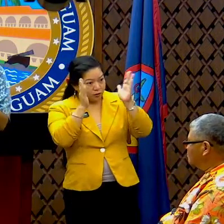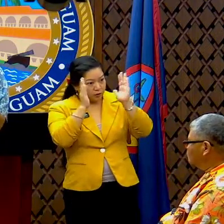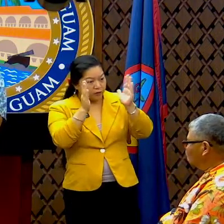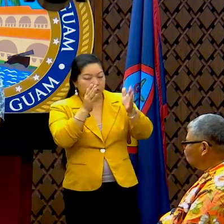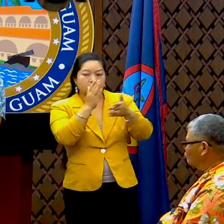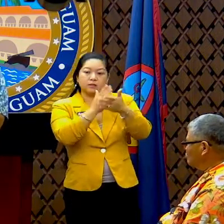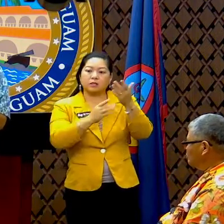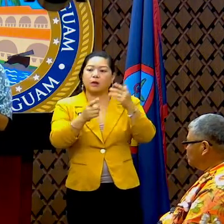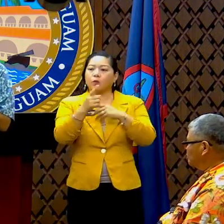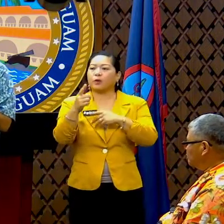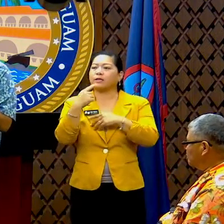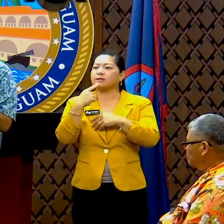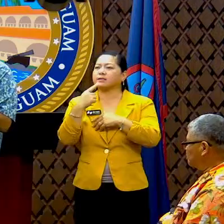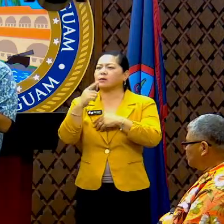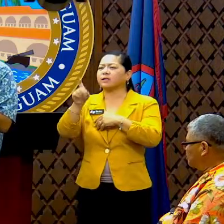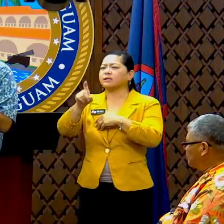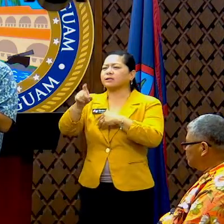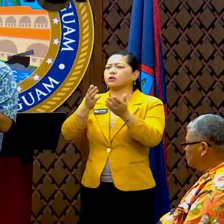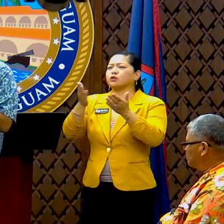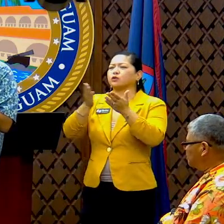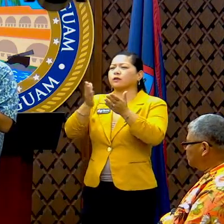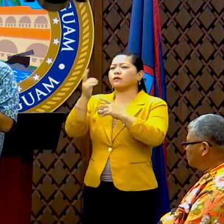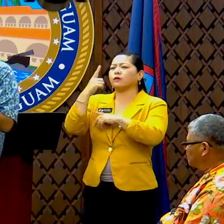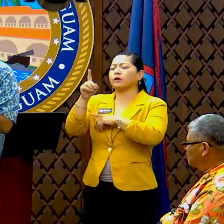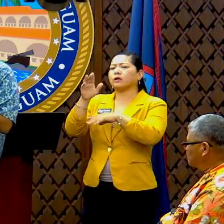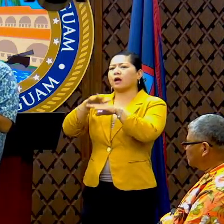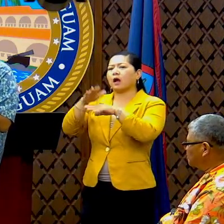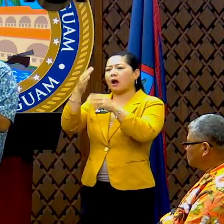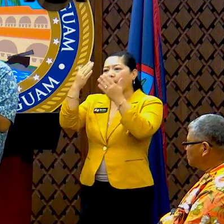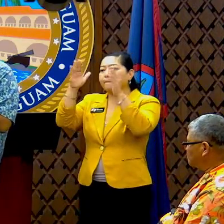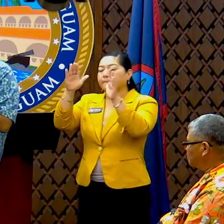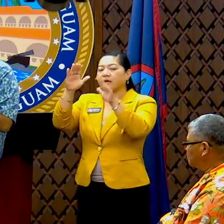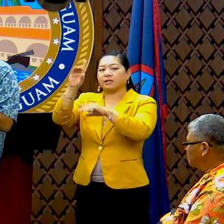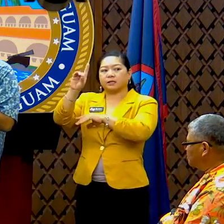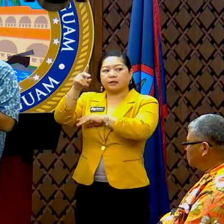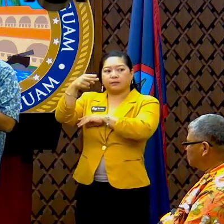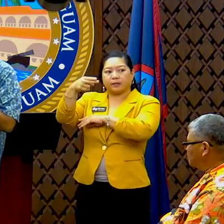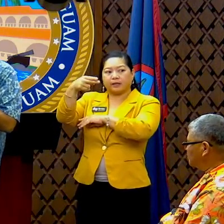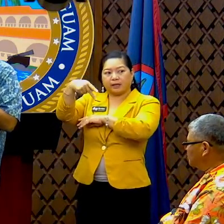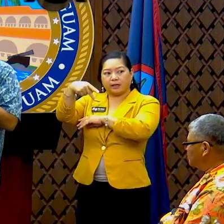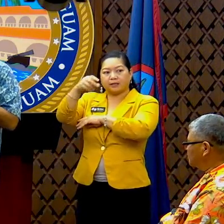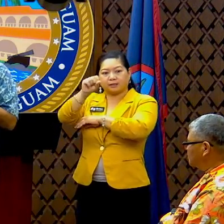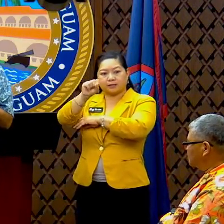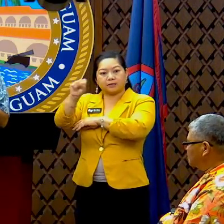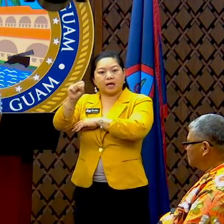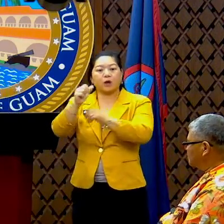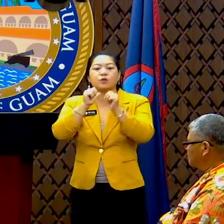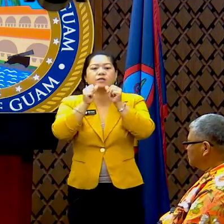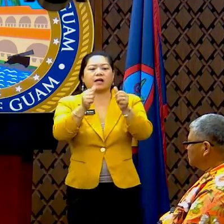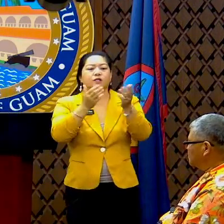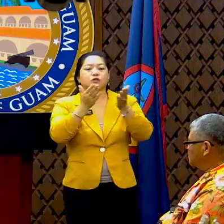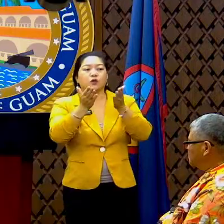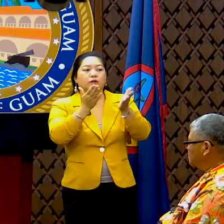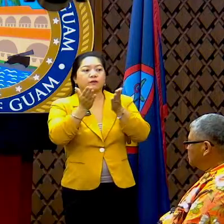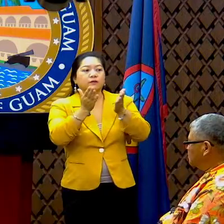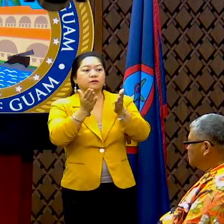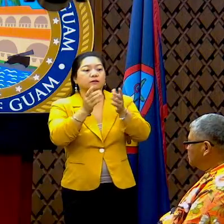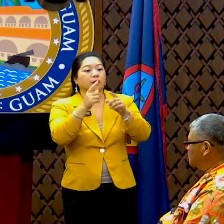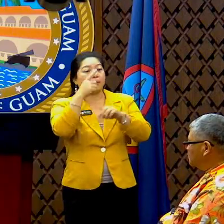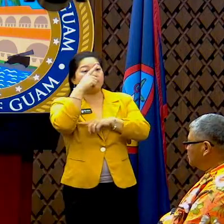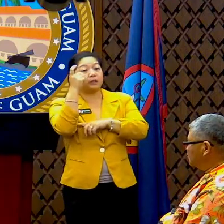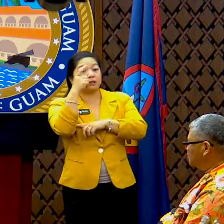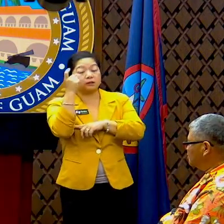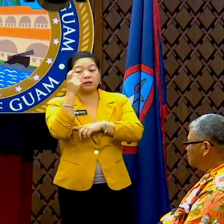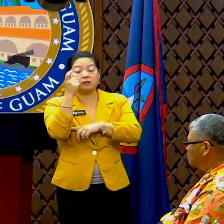where somebody was needing services at public health, and they were denied services